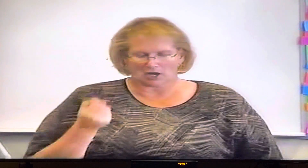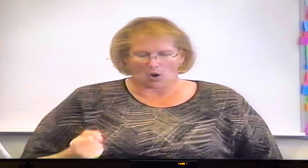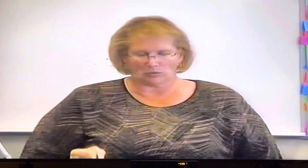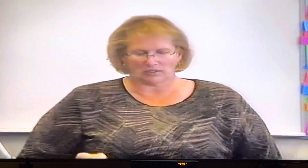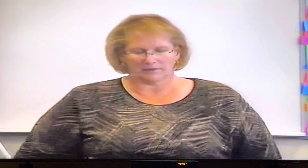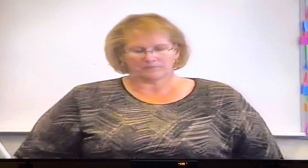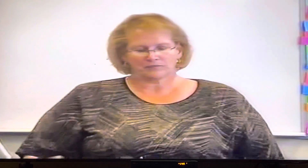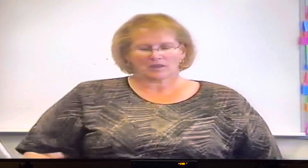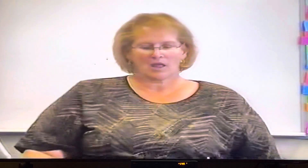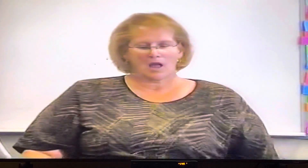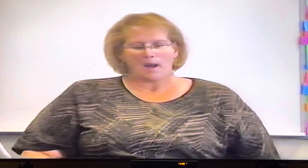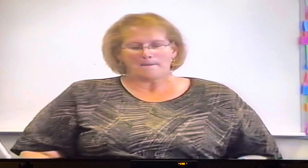cone.